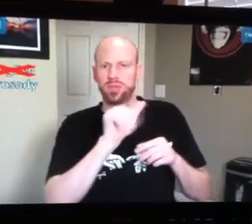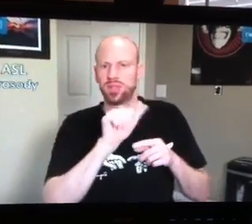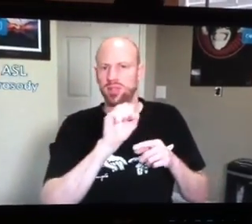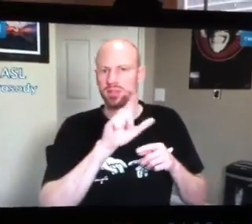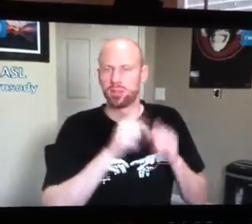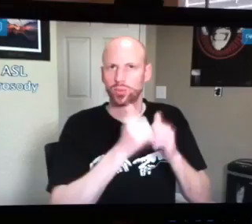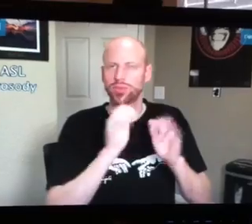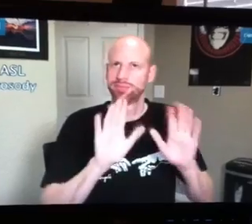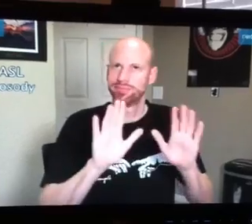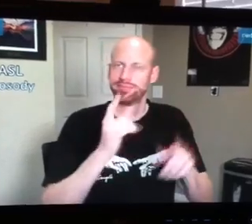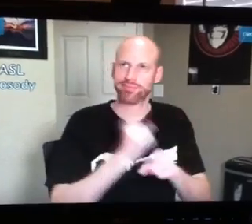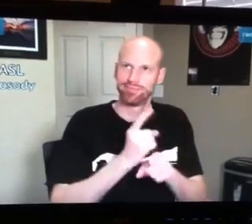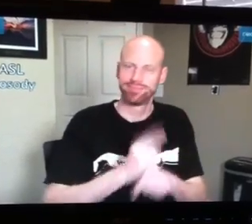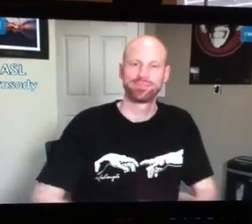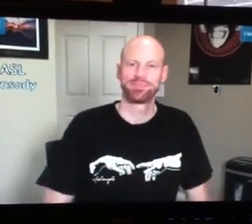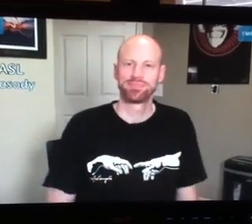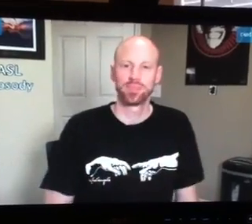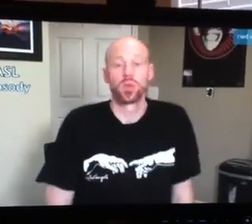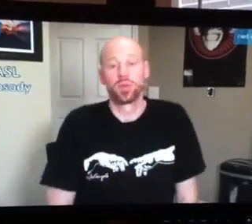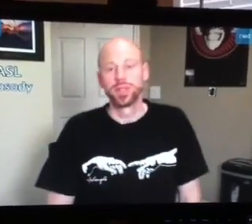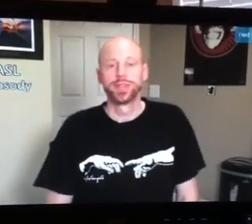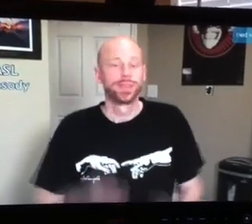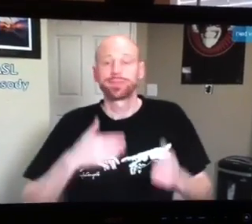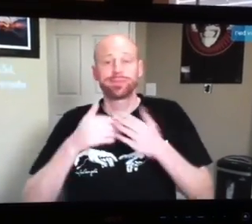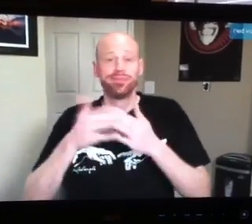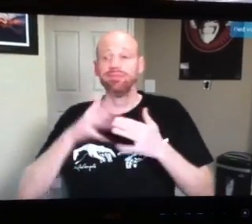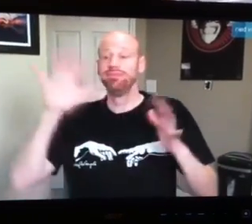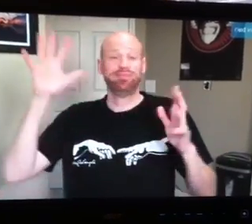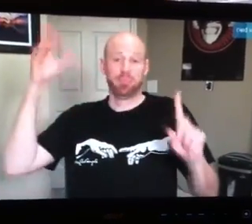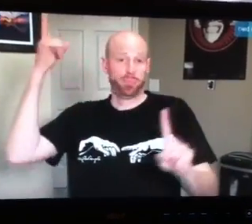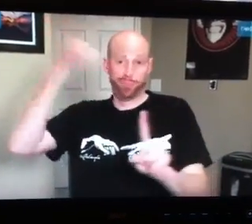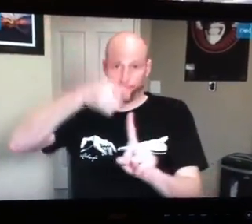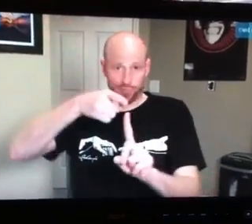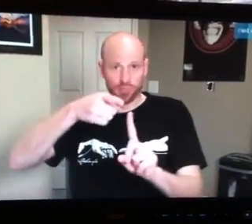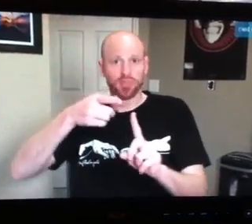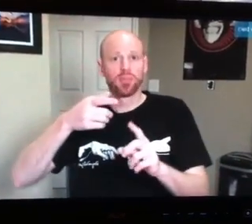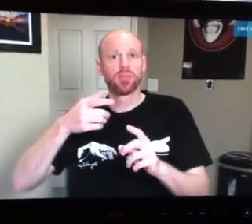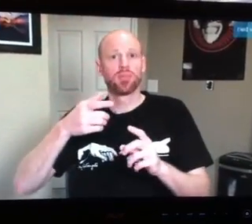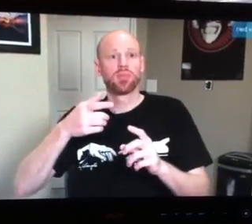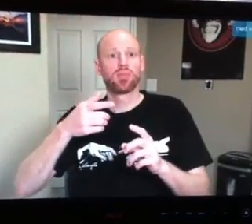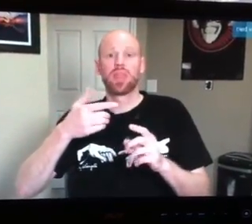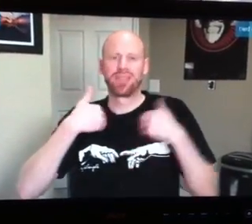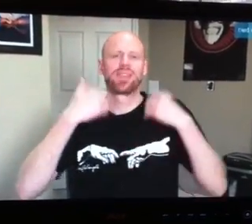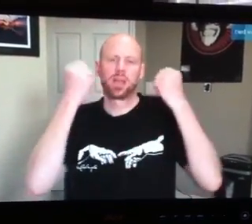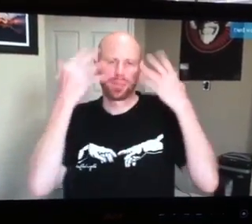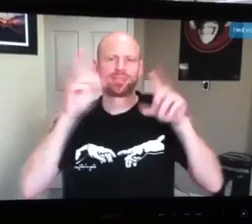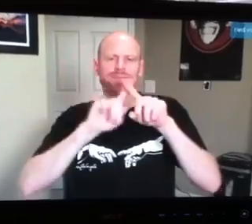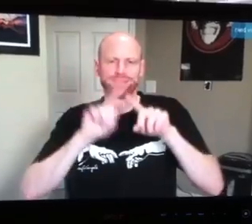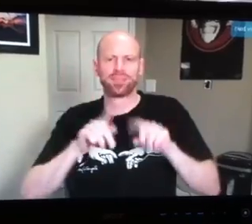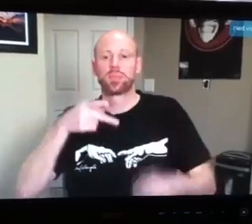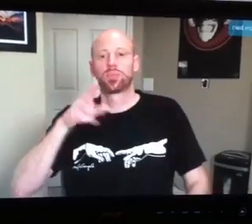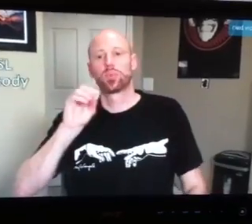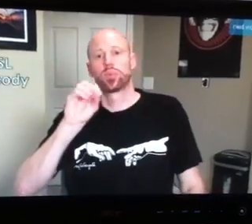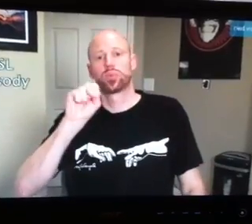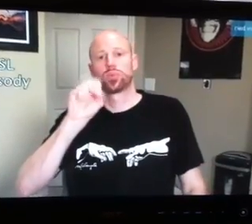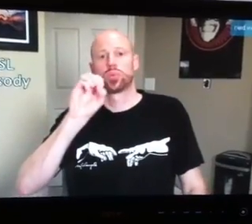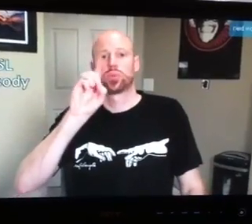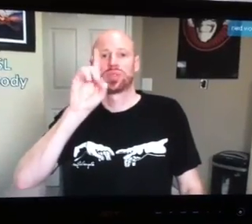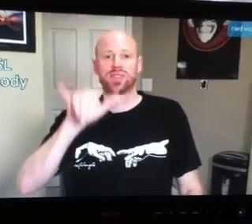With English prosody, we're focusing more on ASL today. So anyway, the point is, there's a lot of different